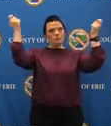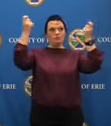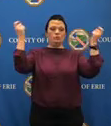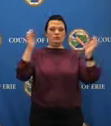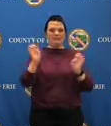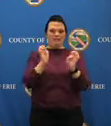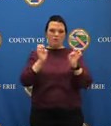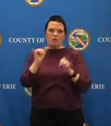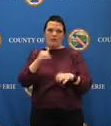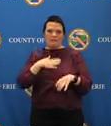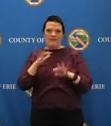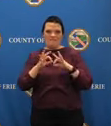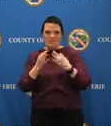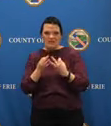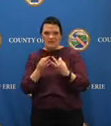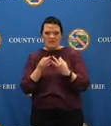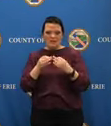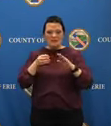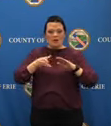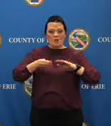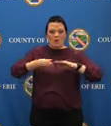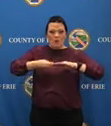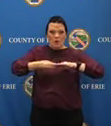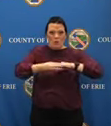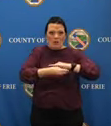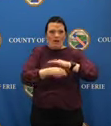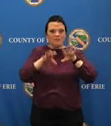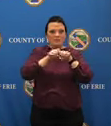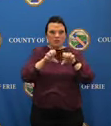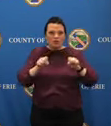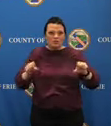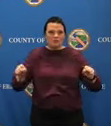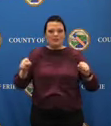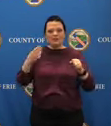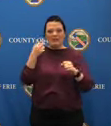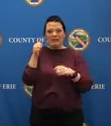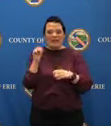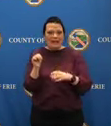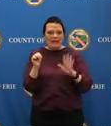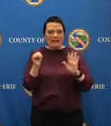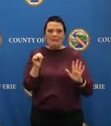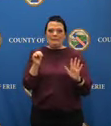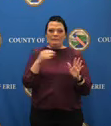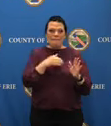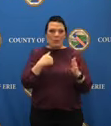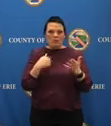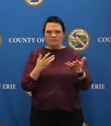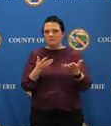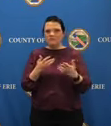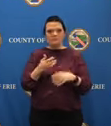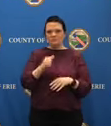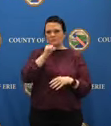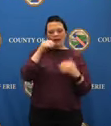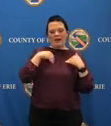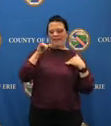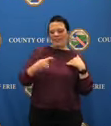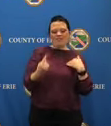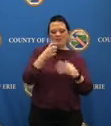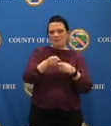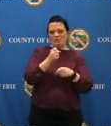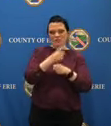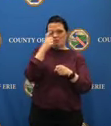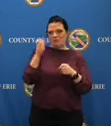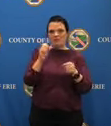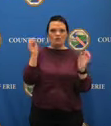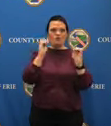which with my family means pierogi and kielbasa and ham, I'm going to probably not have that this year, because we're not going to have